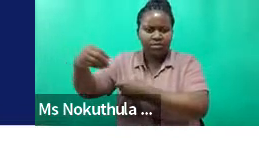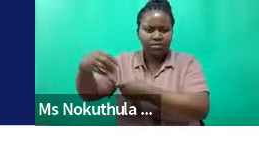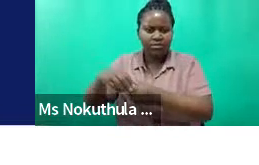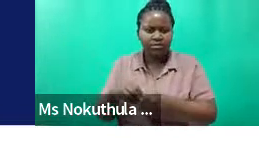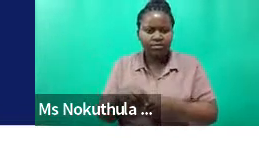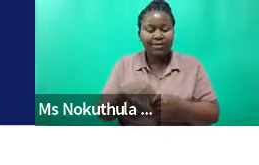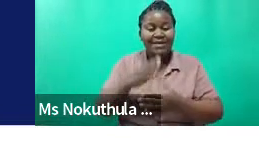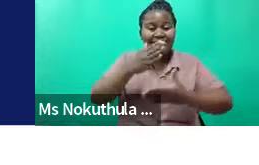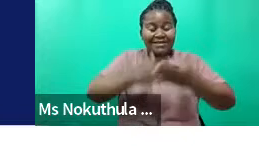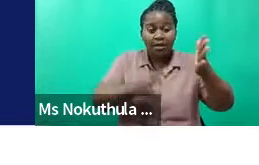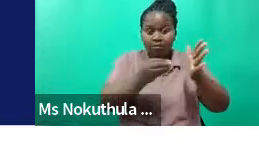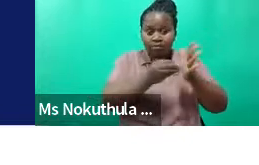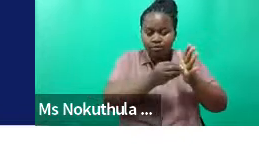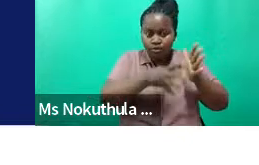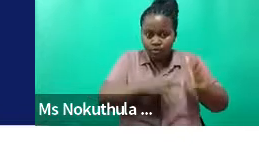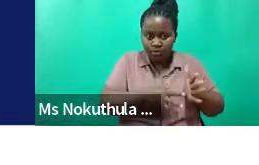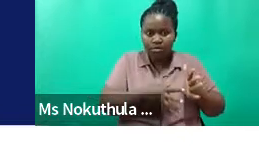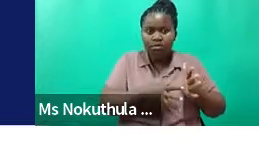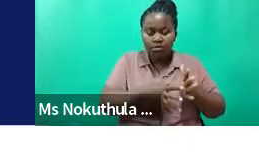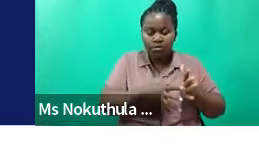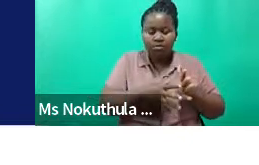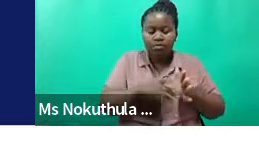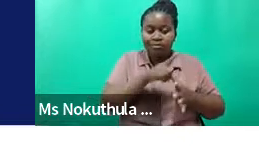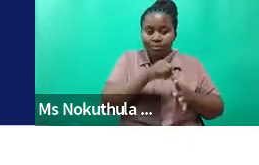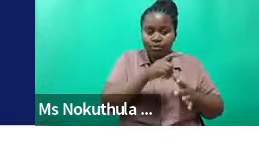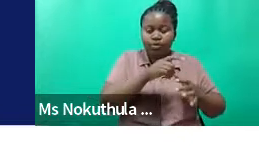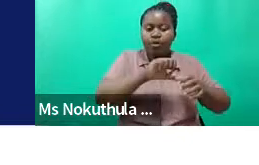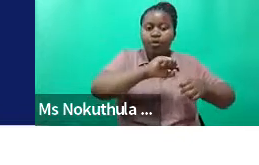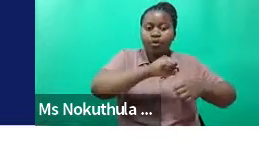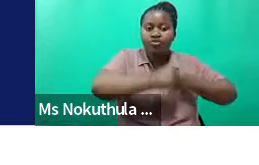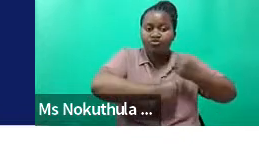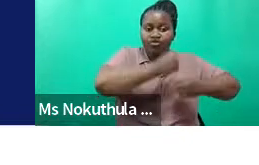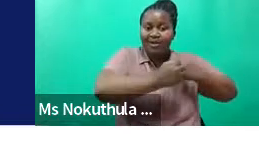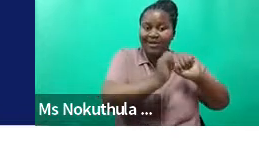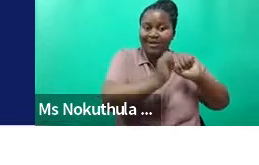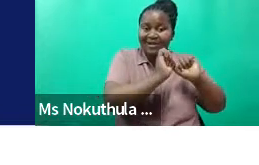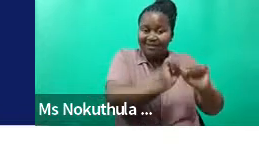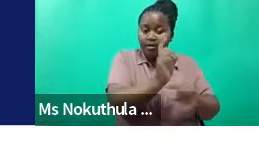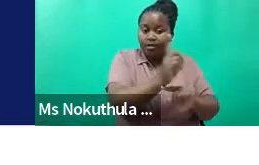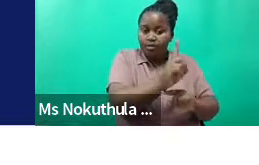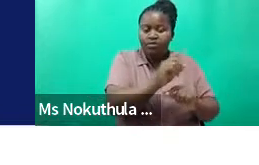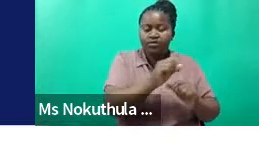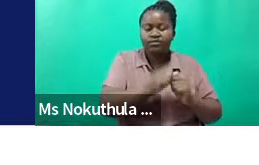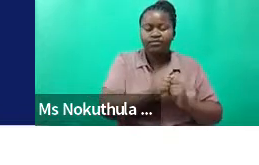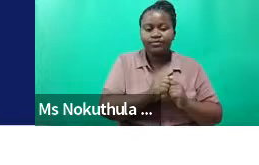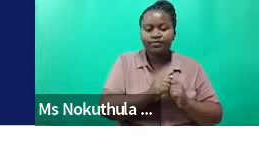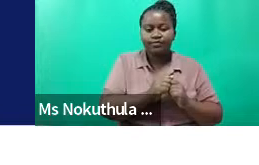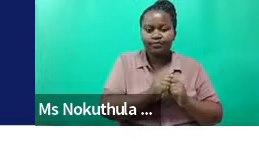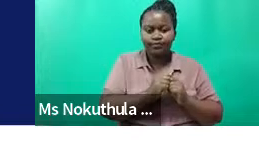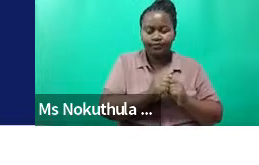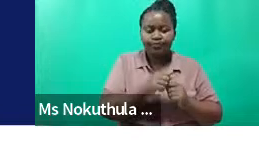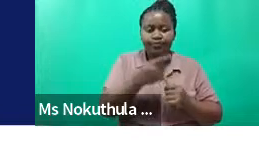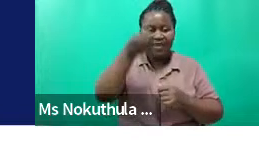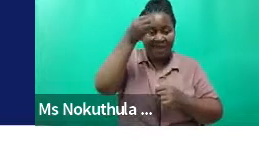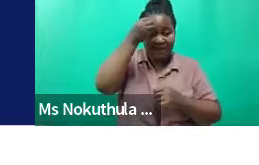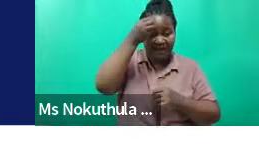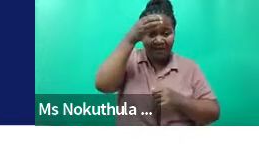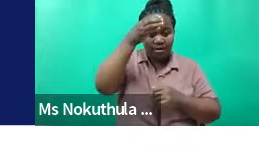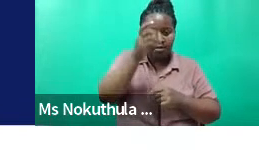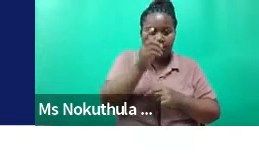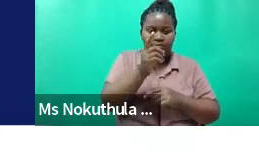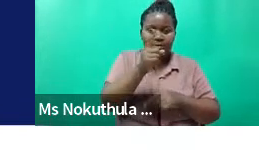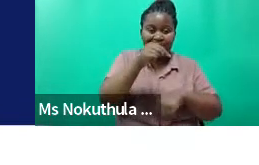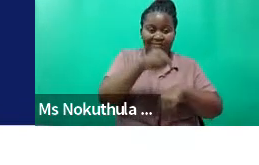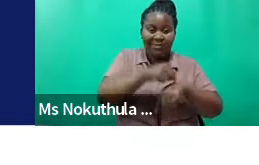would obviously have struggled in terms of, with their academics during the COVID